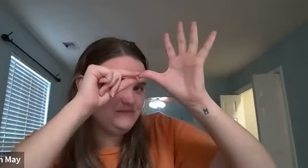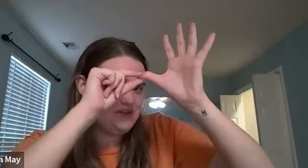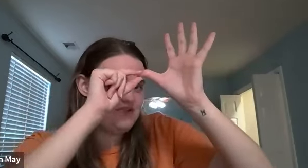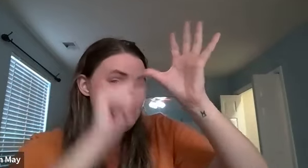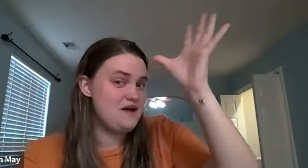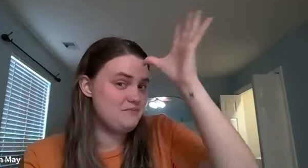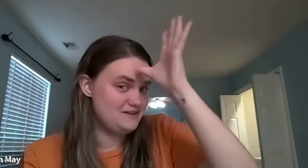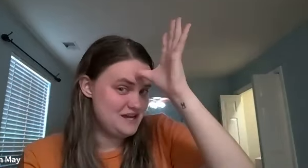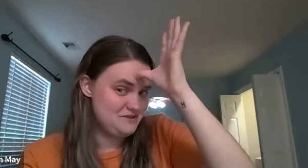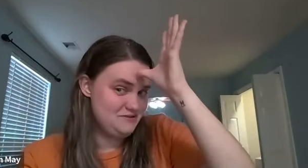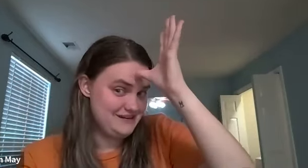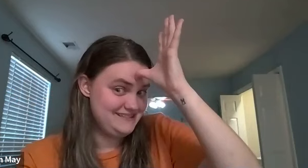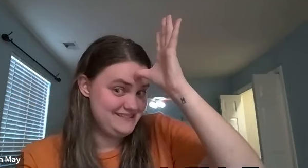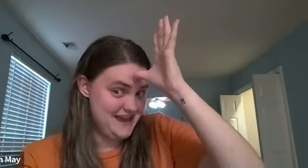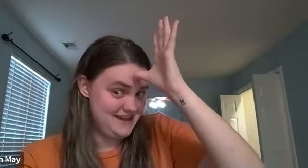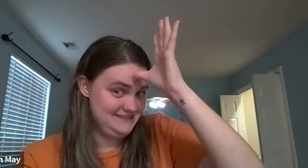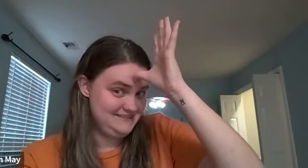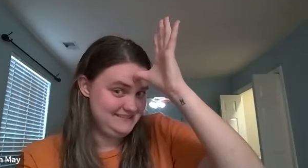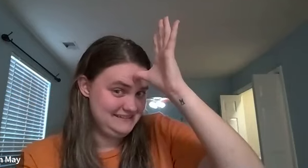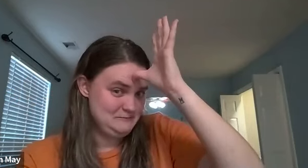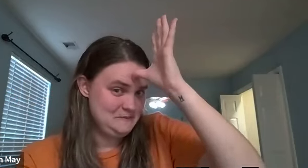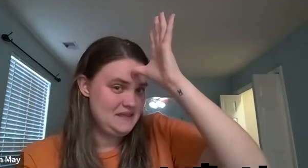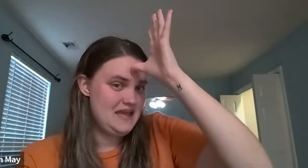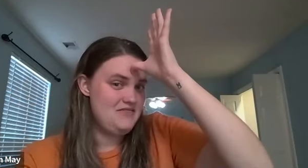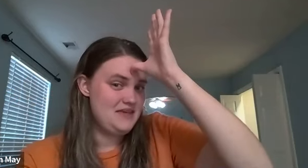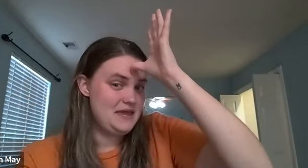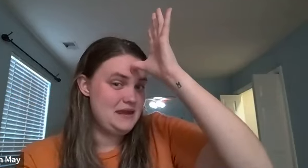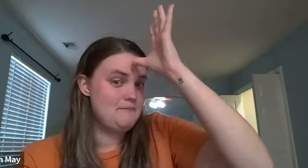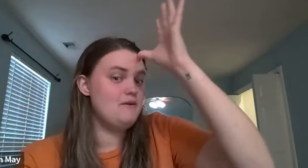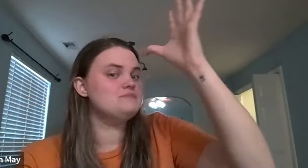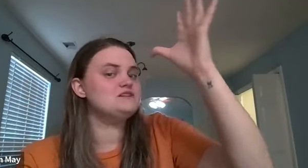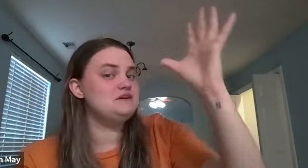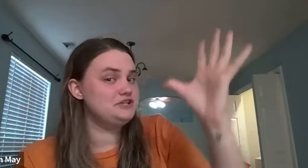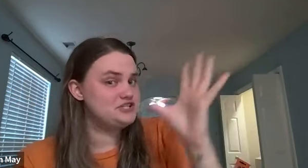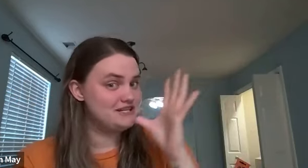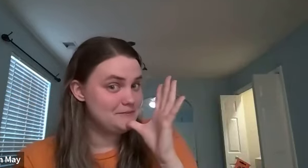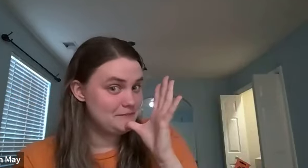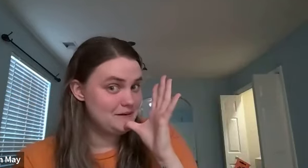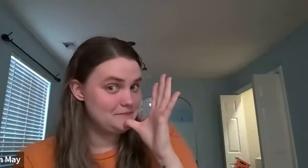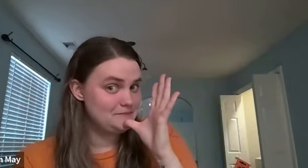your thumb on top of your forehead, dad. And then mom's going to be on your chin, mom.